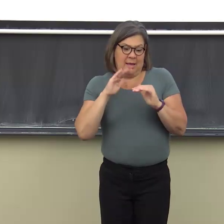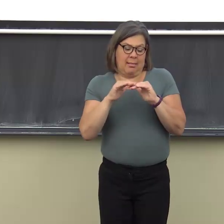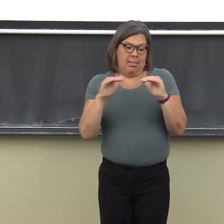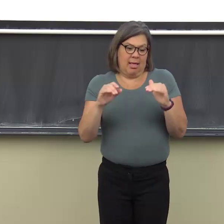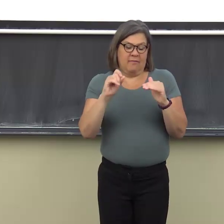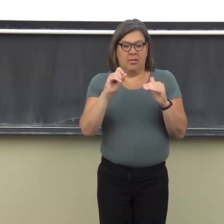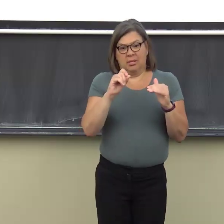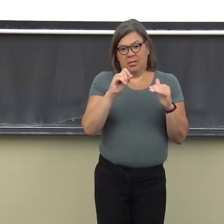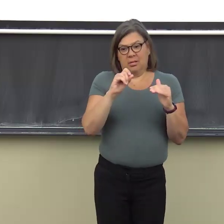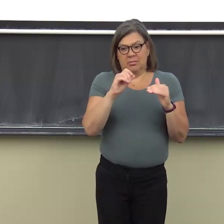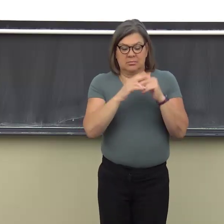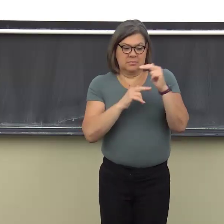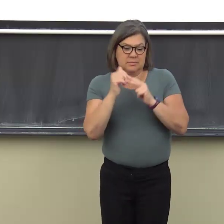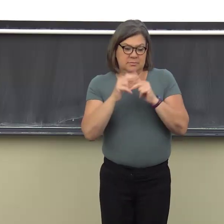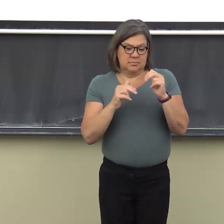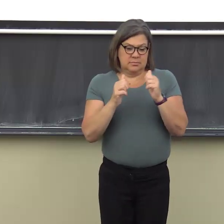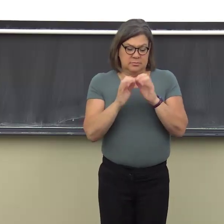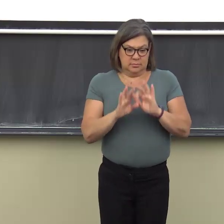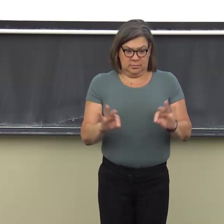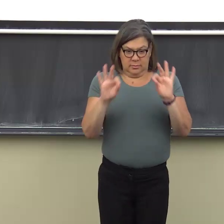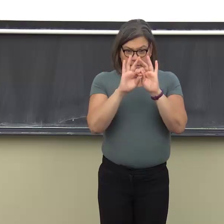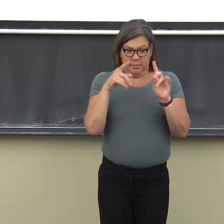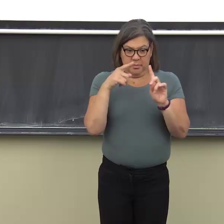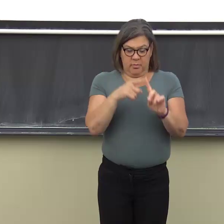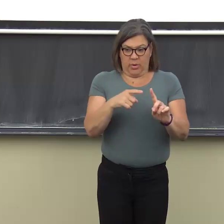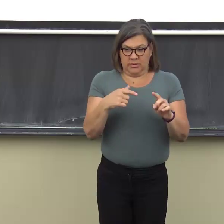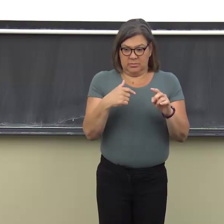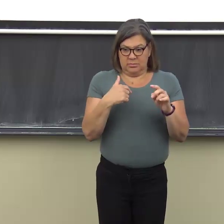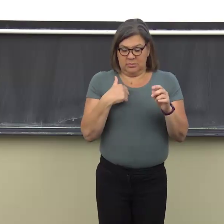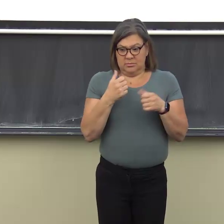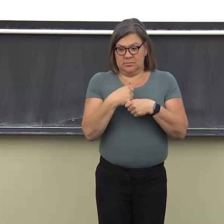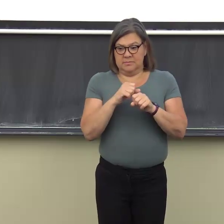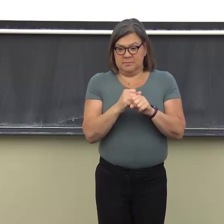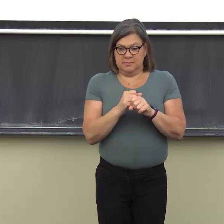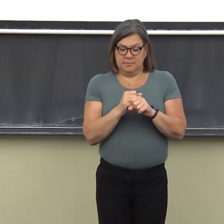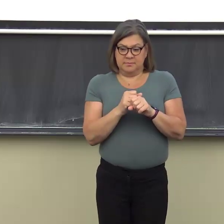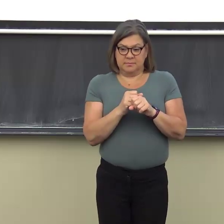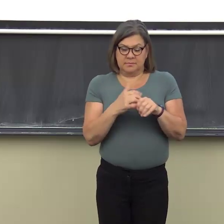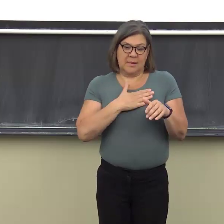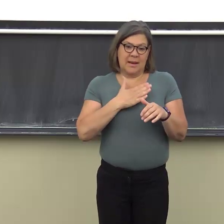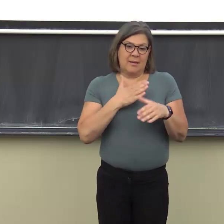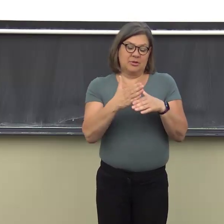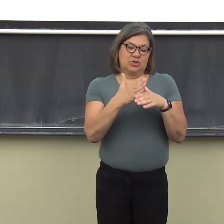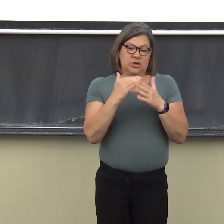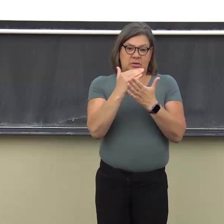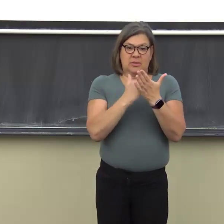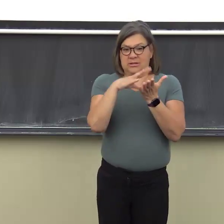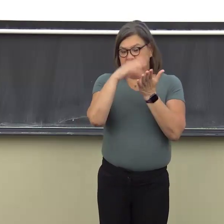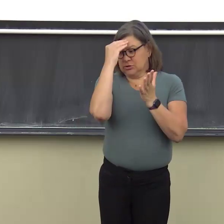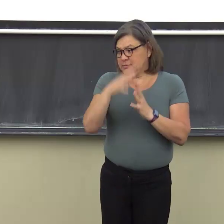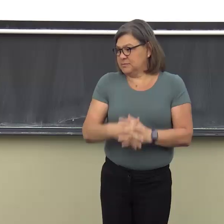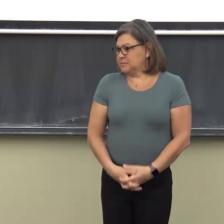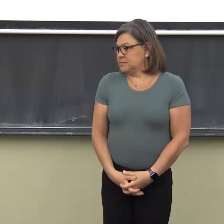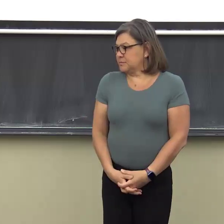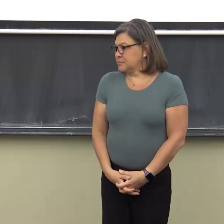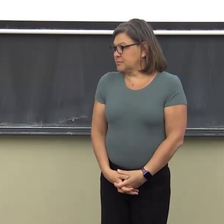leveling up and having to build with the key point I was attempting to make there. And again, happy to share with us. So how do people join